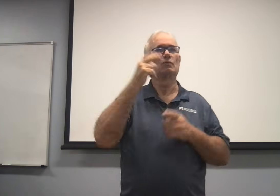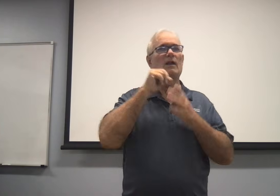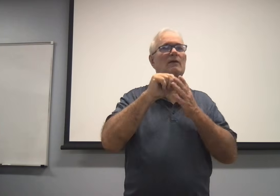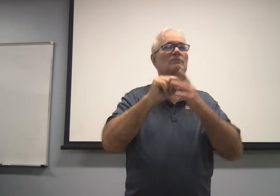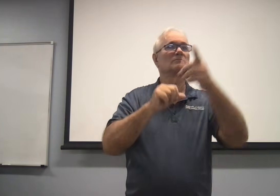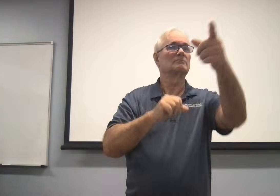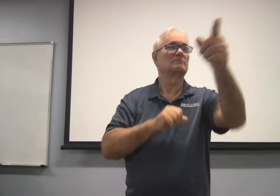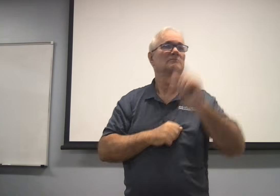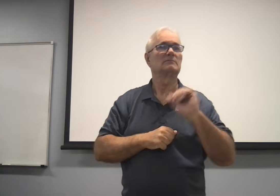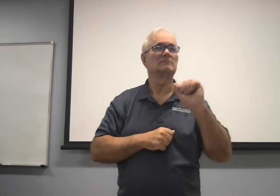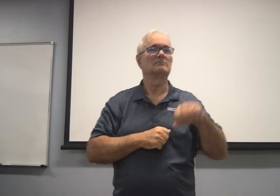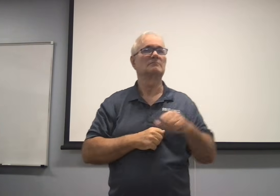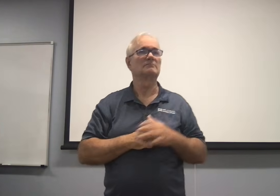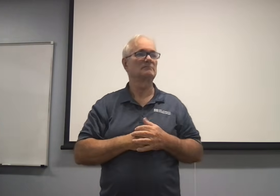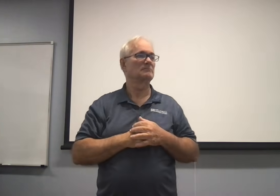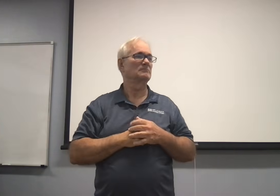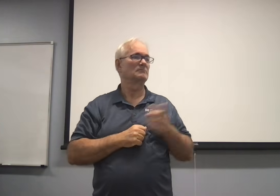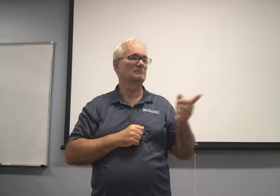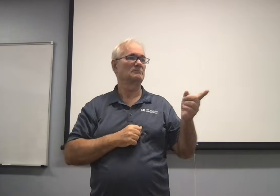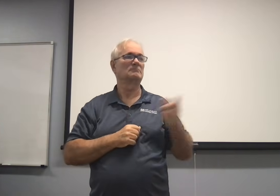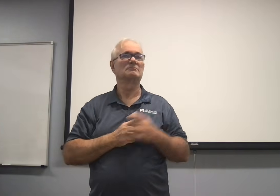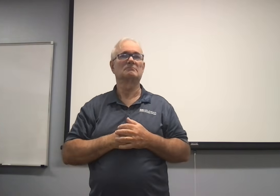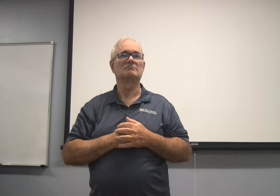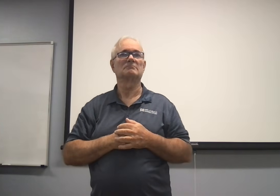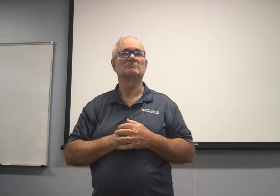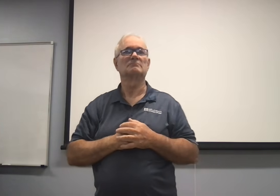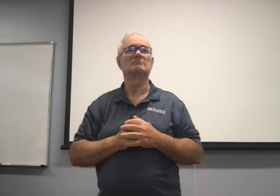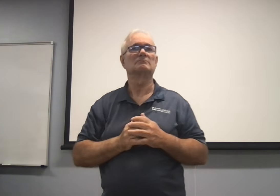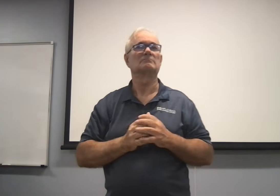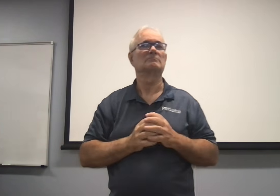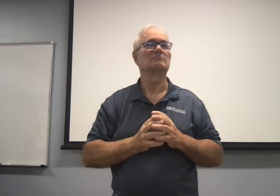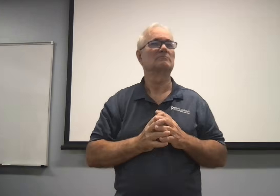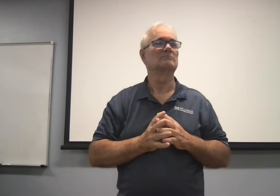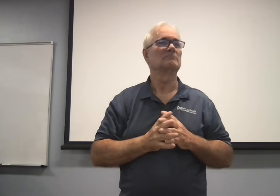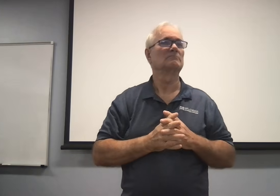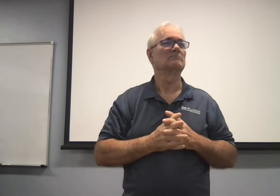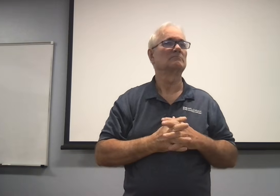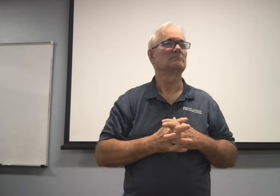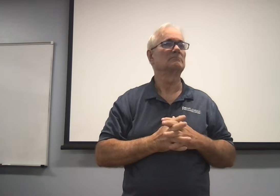take practice to get a bit more comfortable with it. Is this